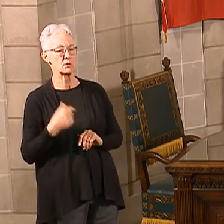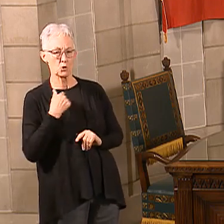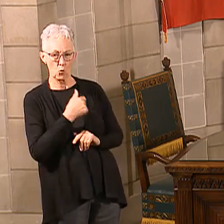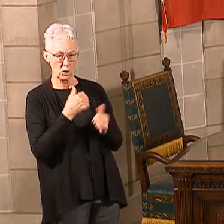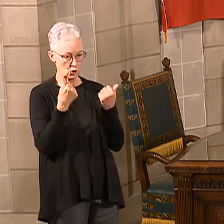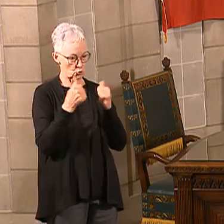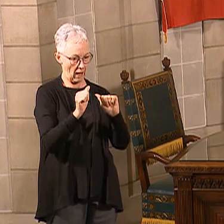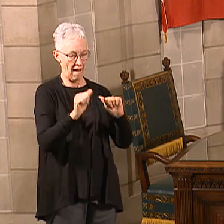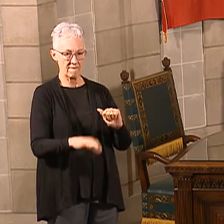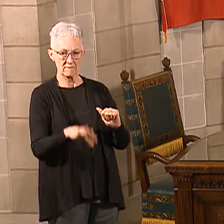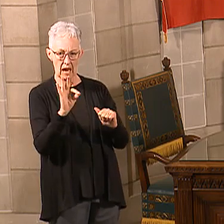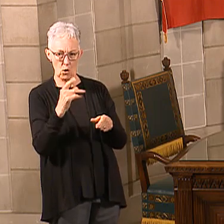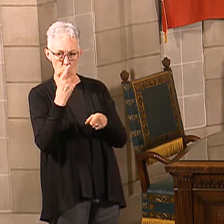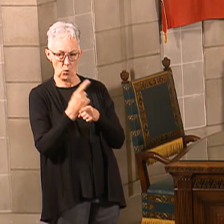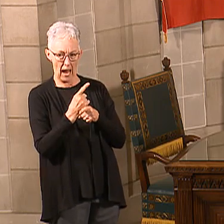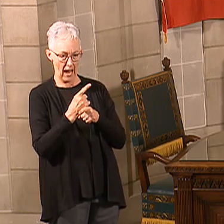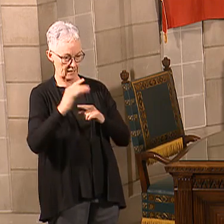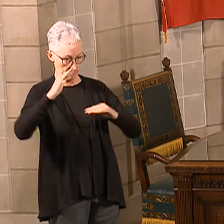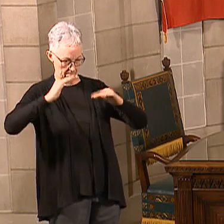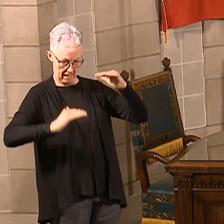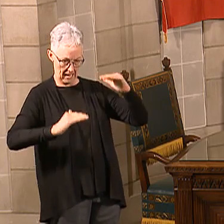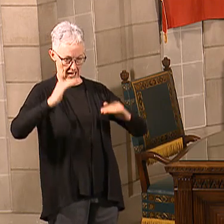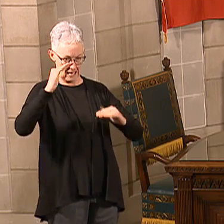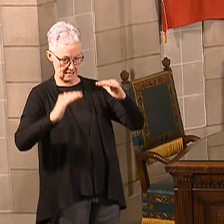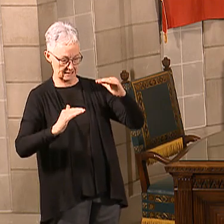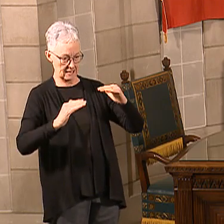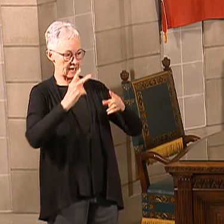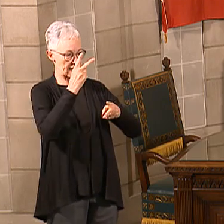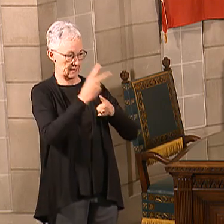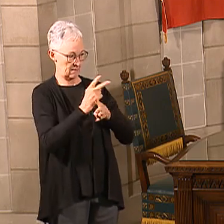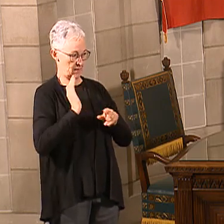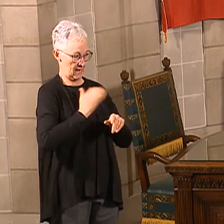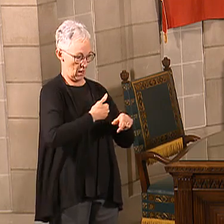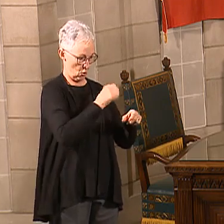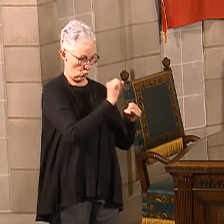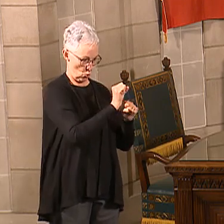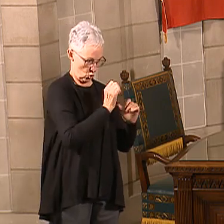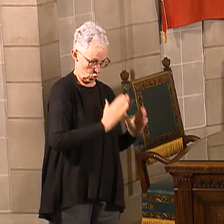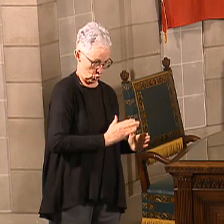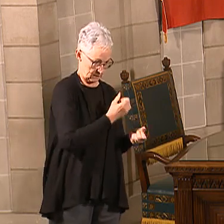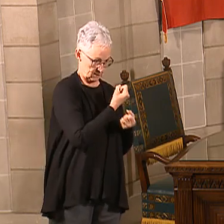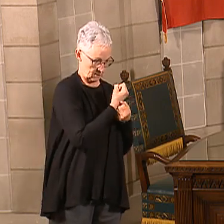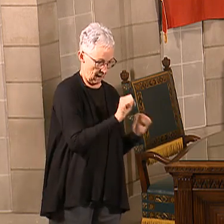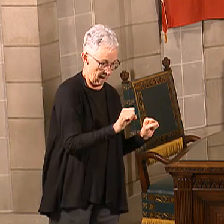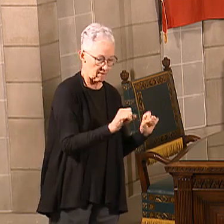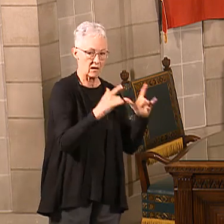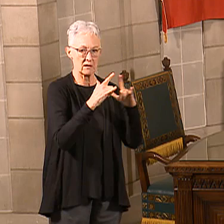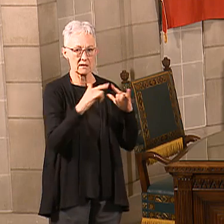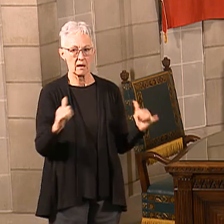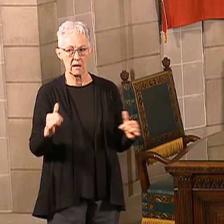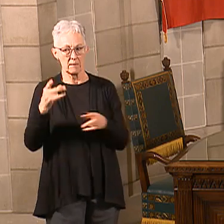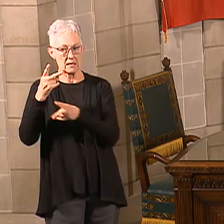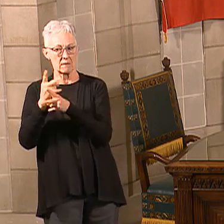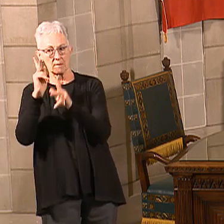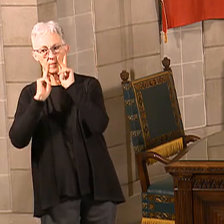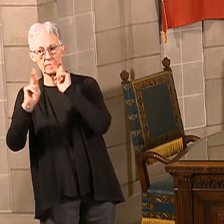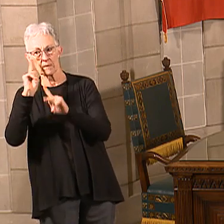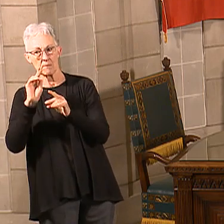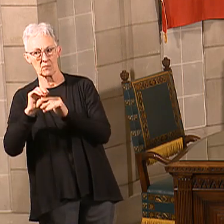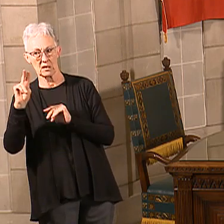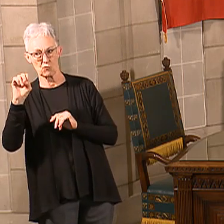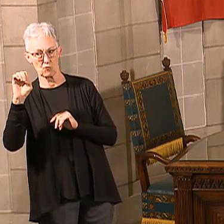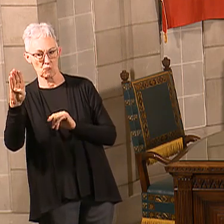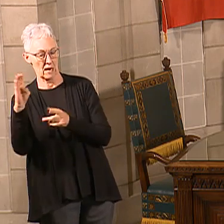balance, again, between delivering for Nebraskans, keeping our teammates safe, and making sure that they don't, in their personal circumstances, don't